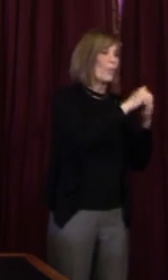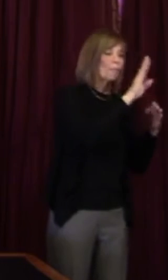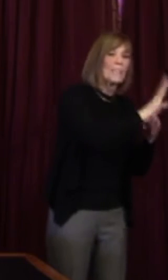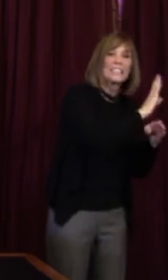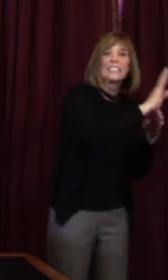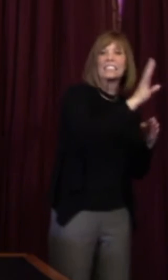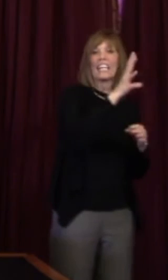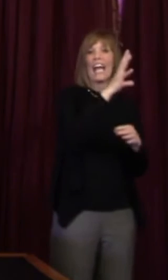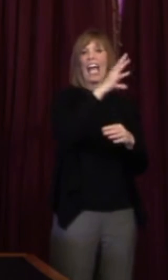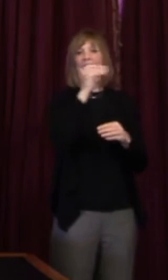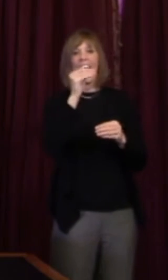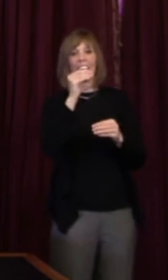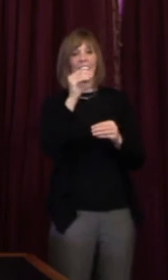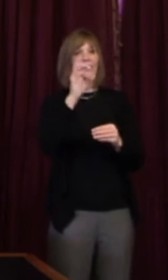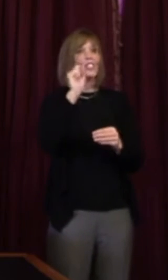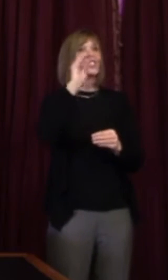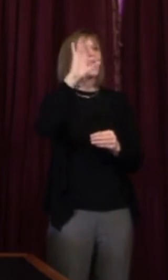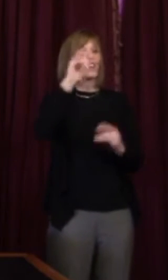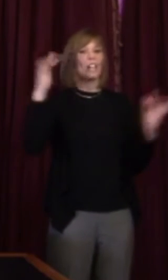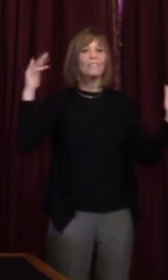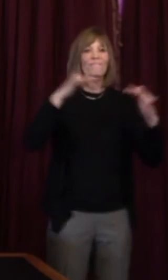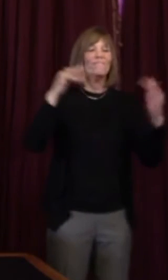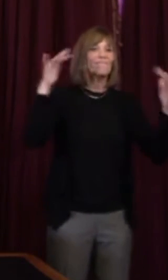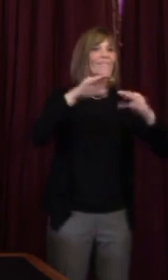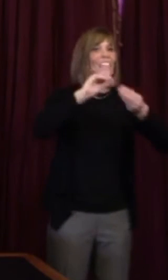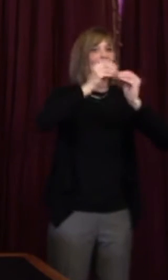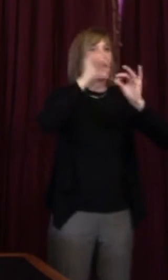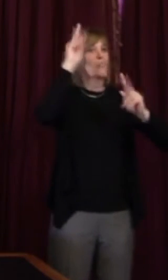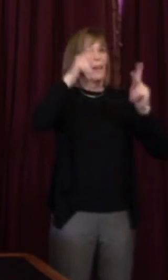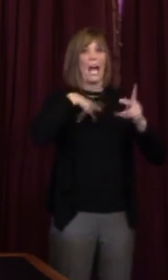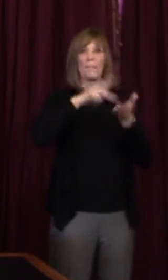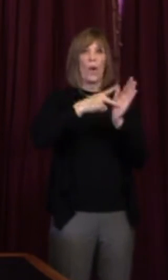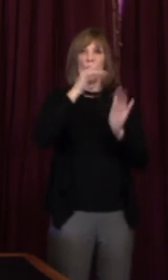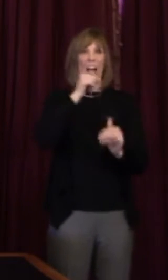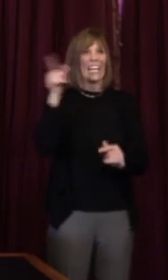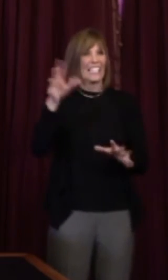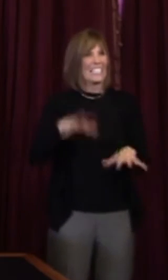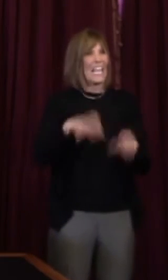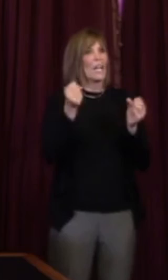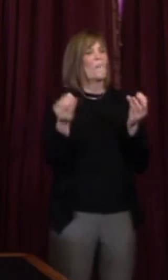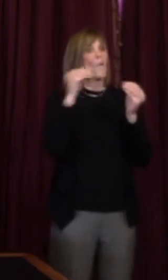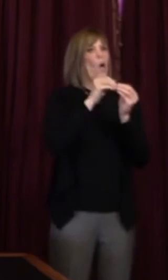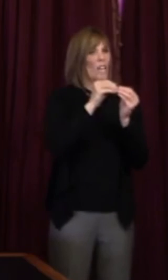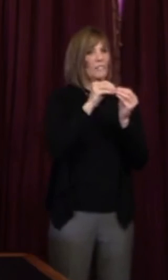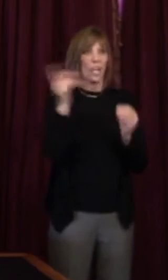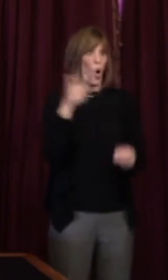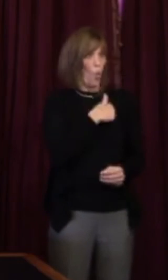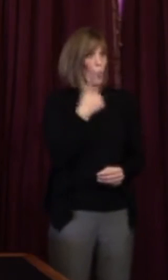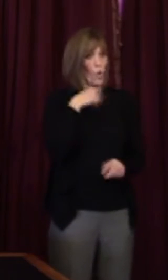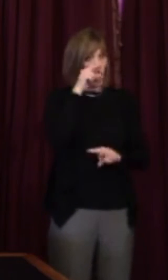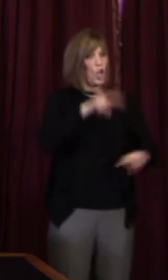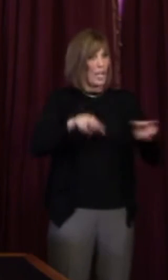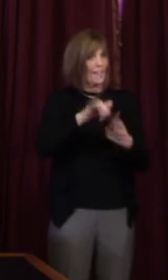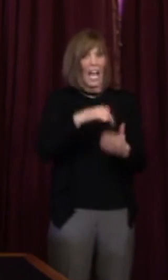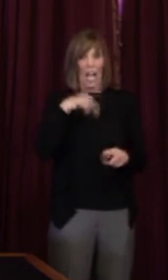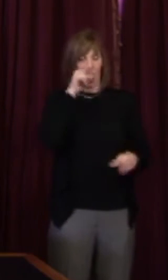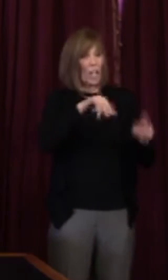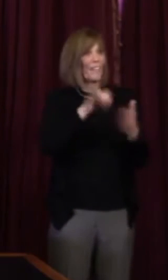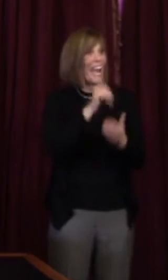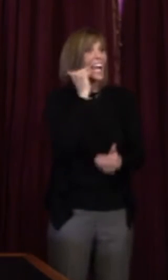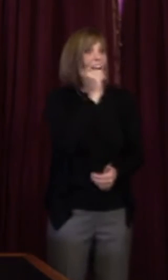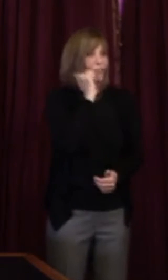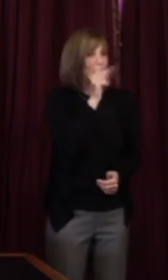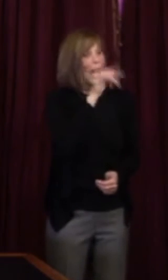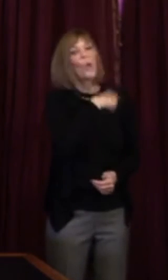masks, limit on social gatherings in terms of numbers of people. I mean, why not take any of those? Well, we're looking at it, and I look at it every day, and we